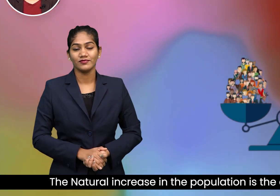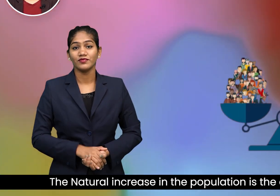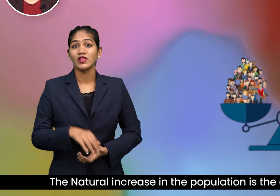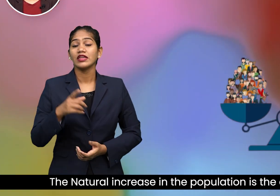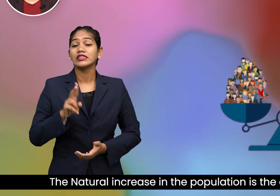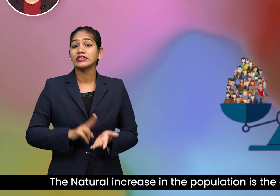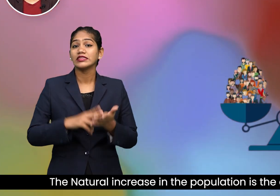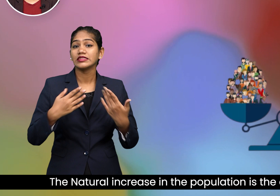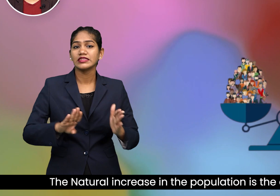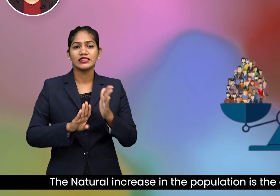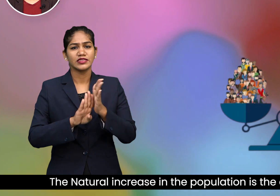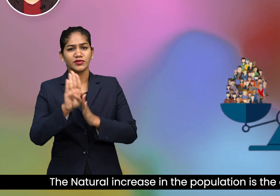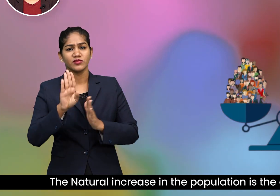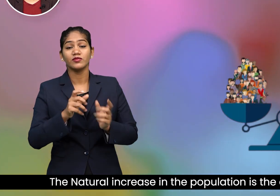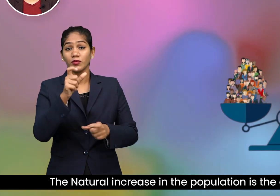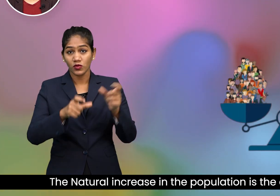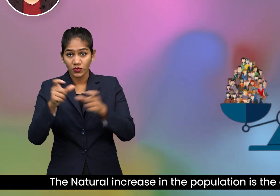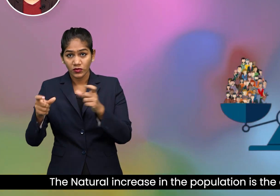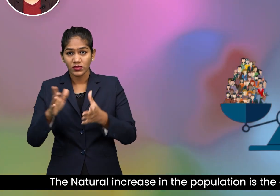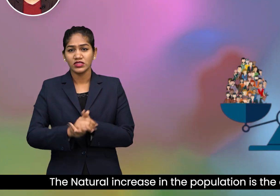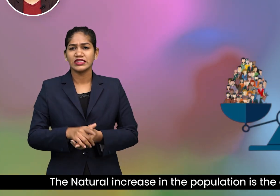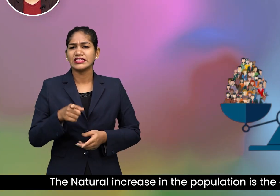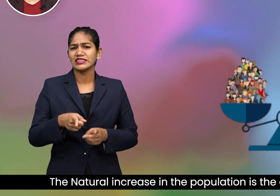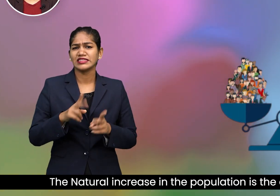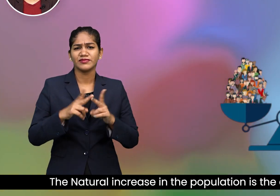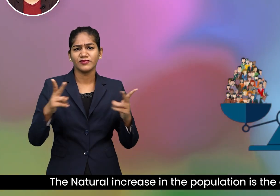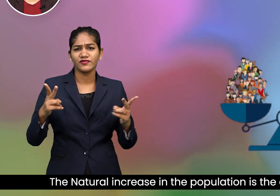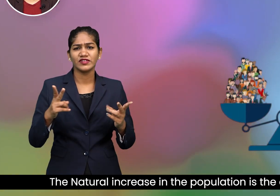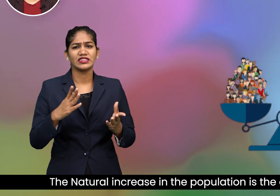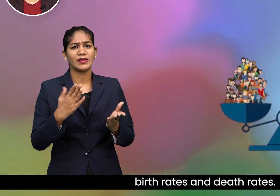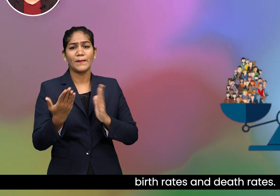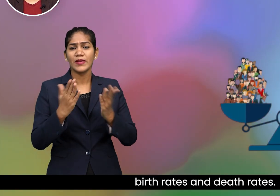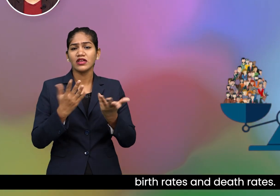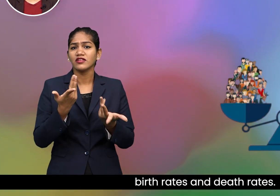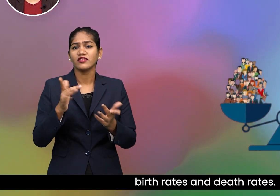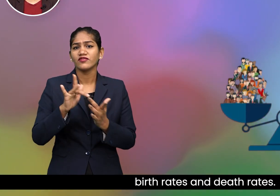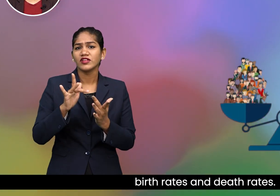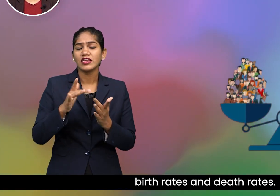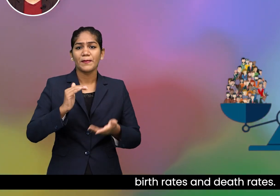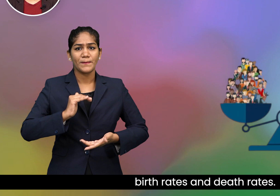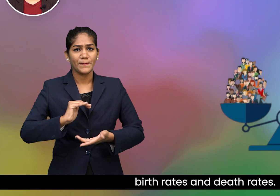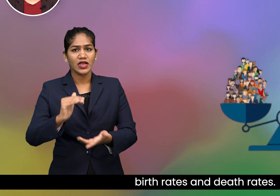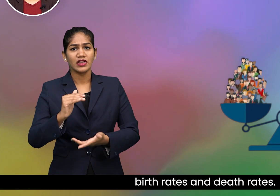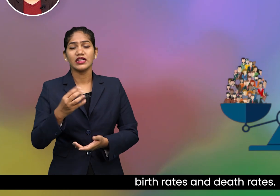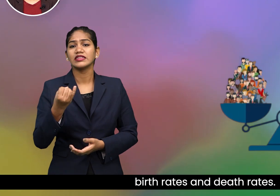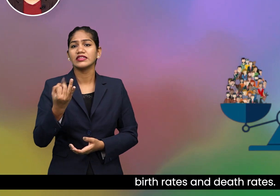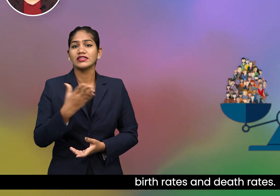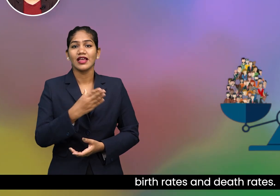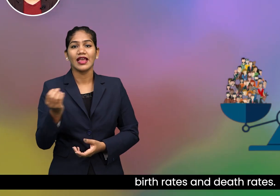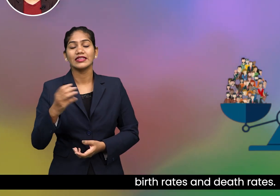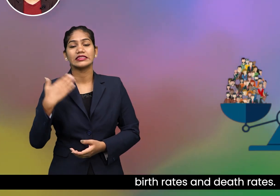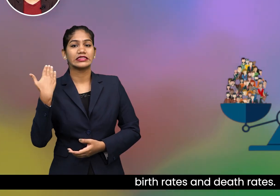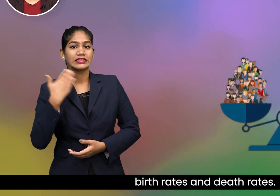The natural increase in the population is the difference between birth rates and death